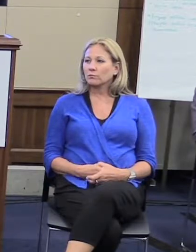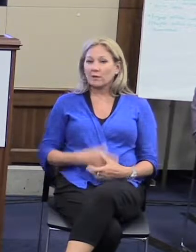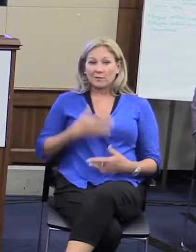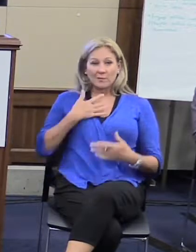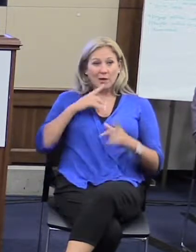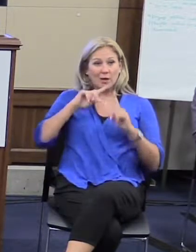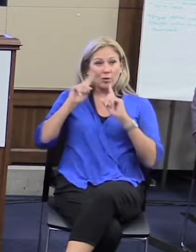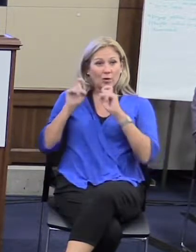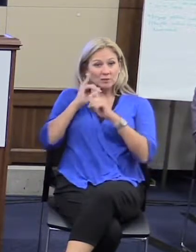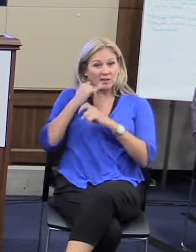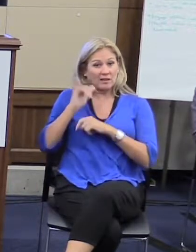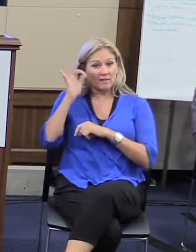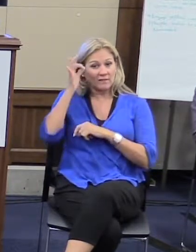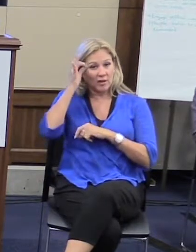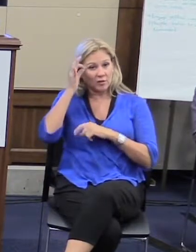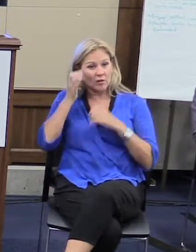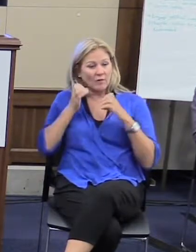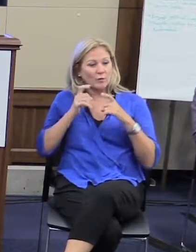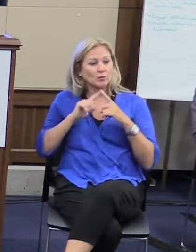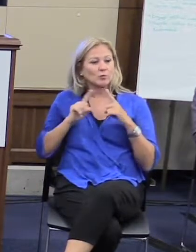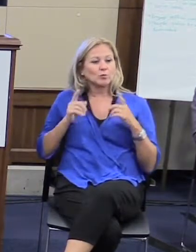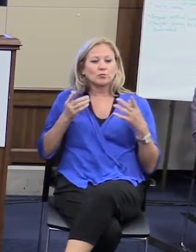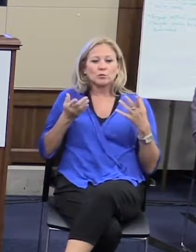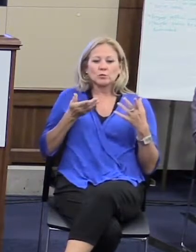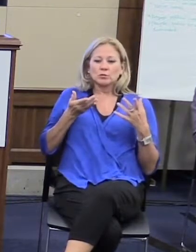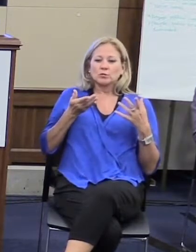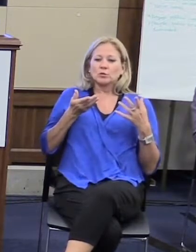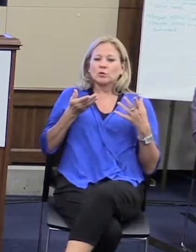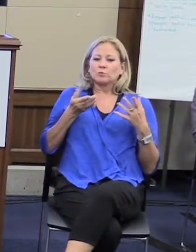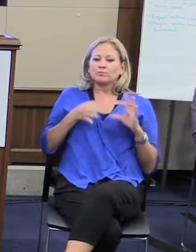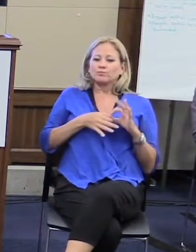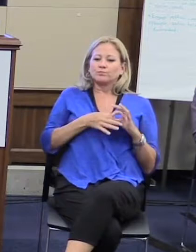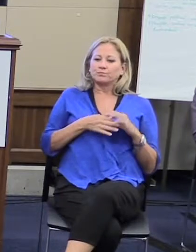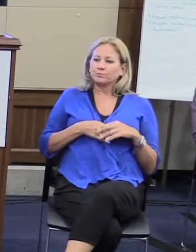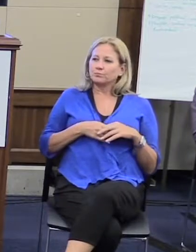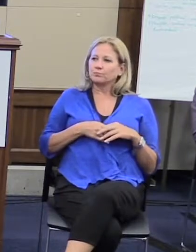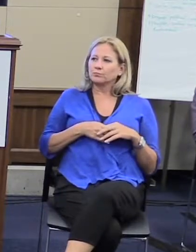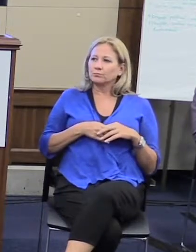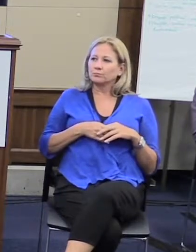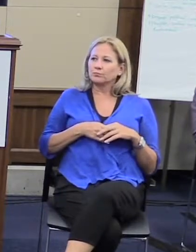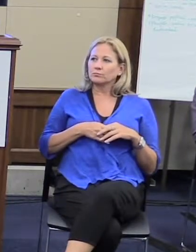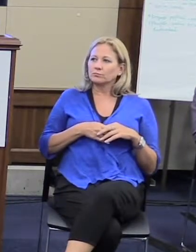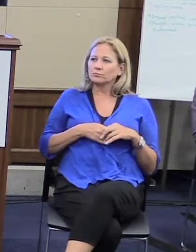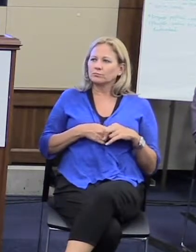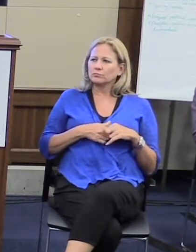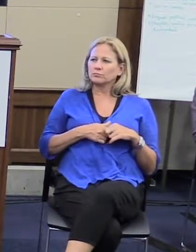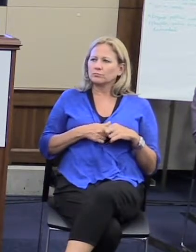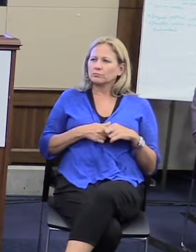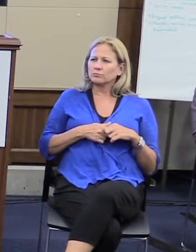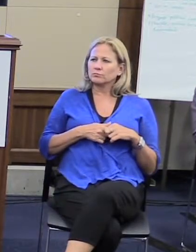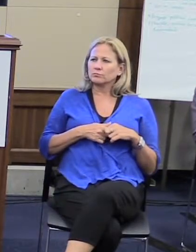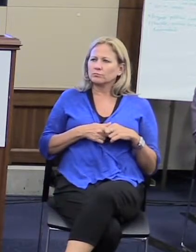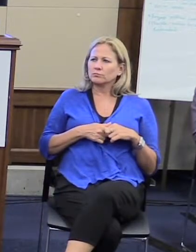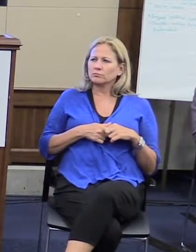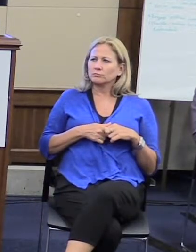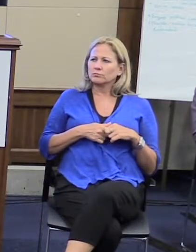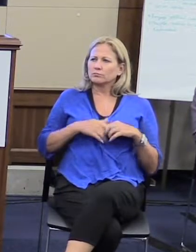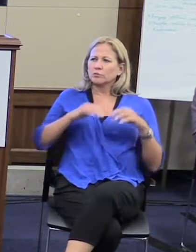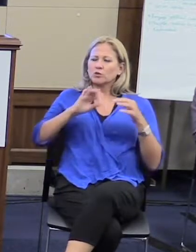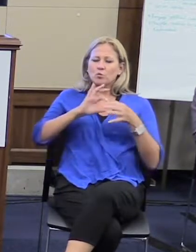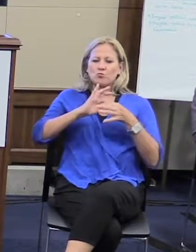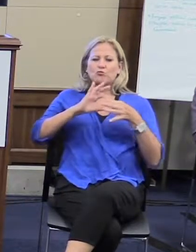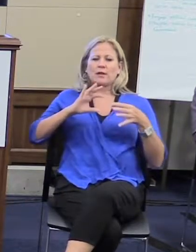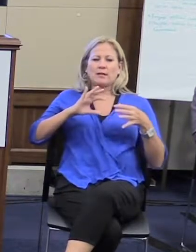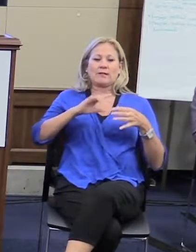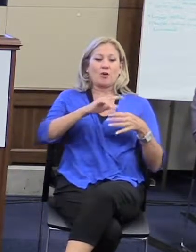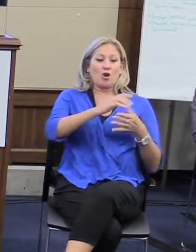there be, to break the link between earnings and Medicaid and